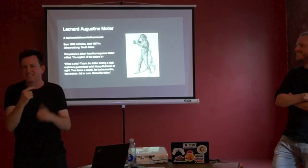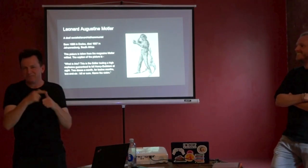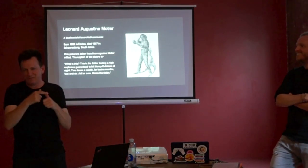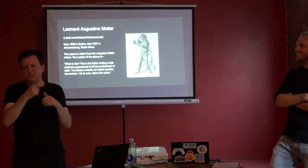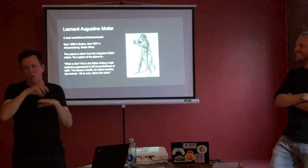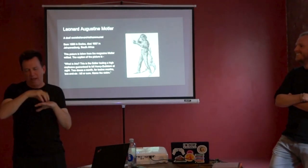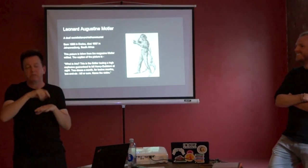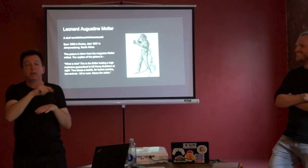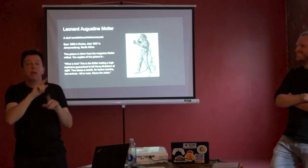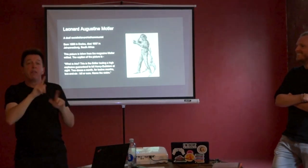1888,